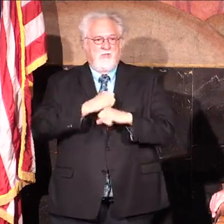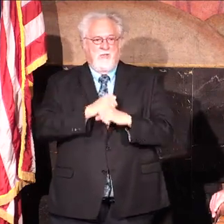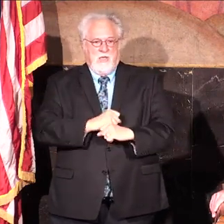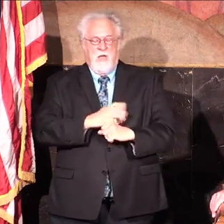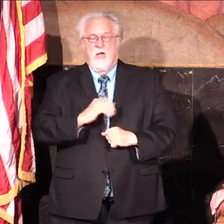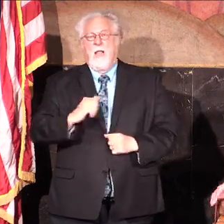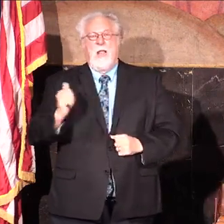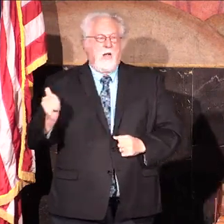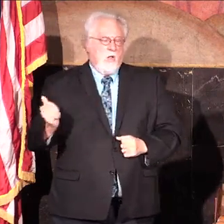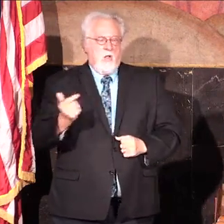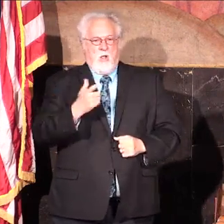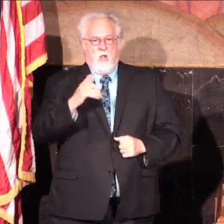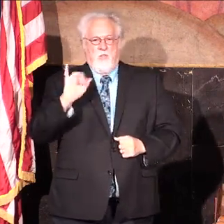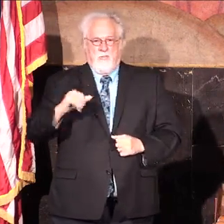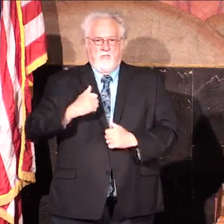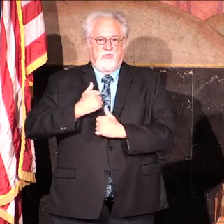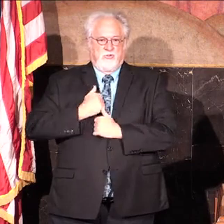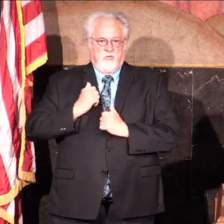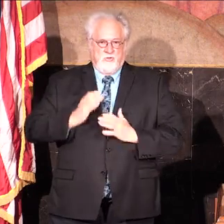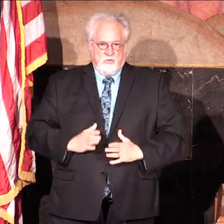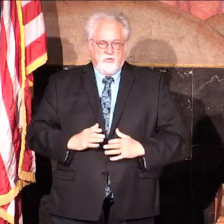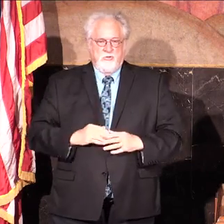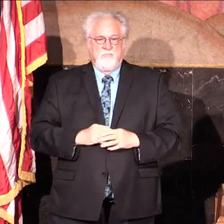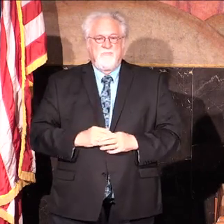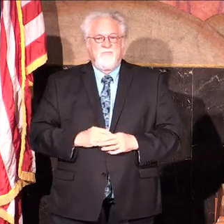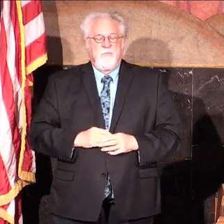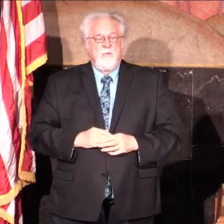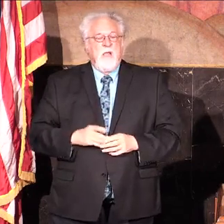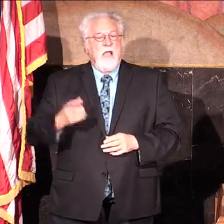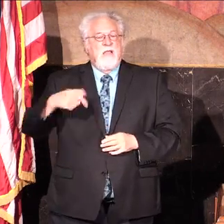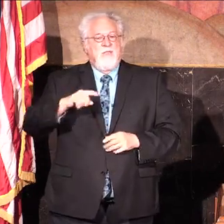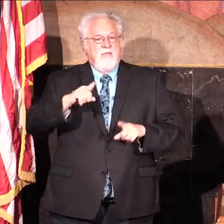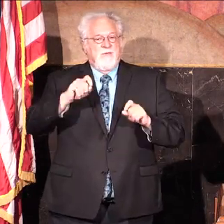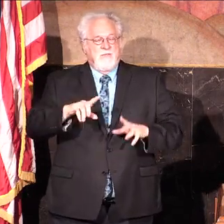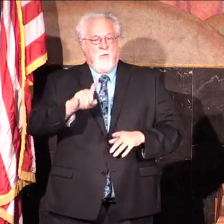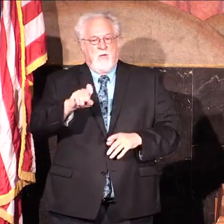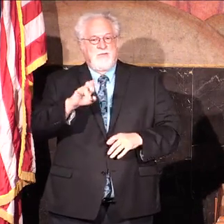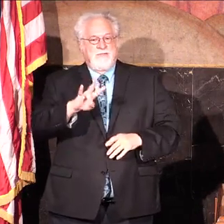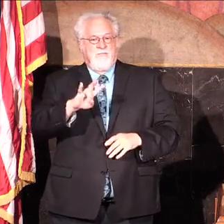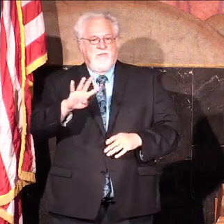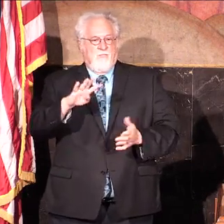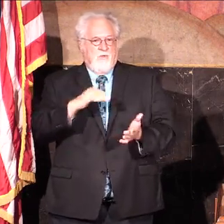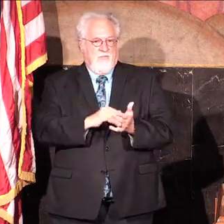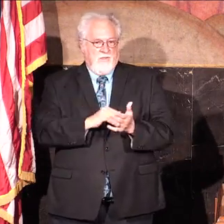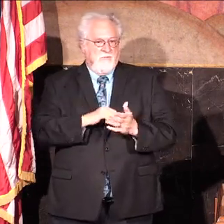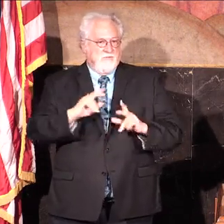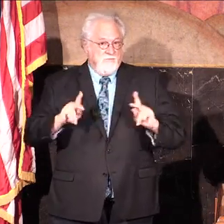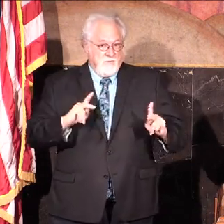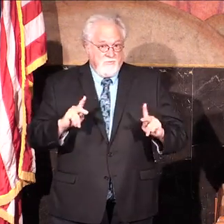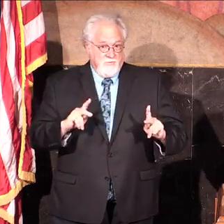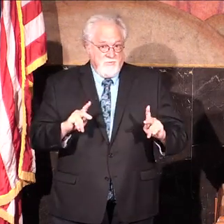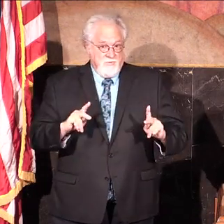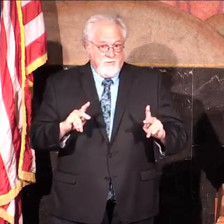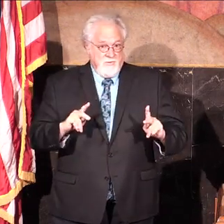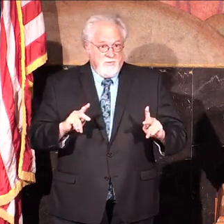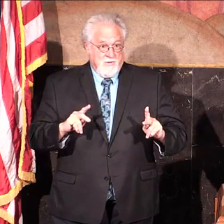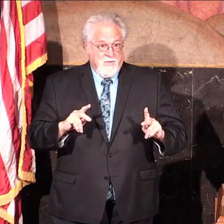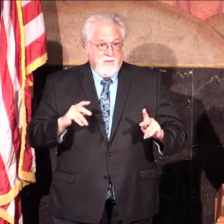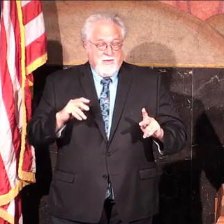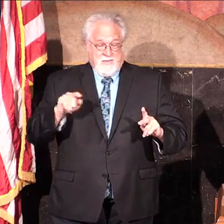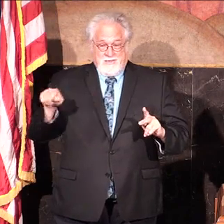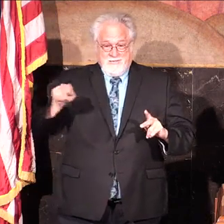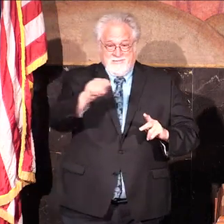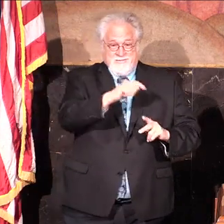and all of those soldiers and airmen. They've tested 174,000 citizens at our medical testing